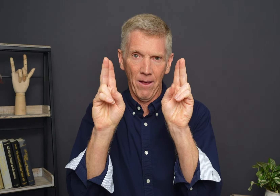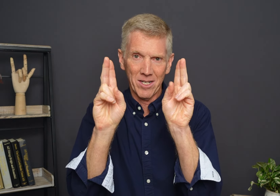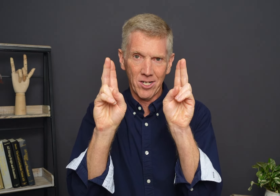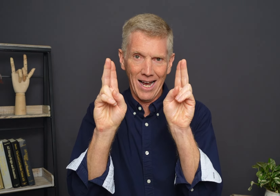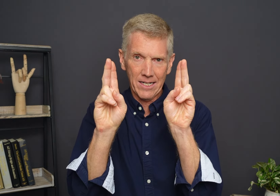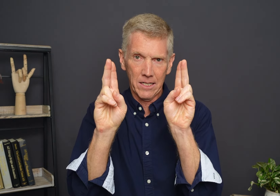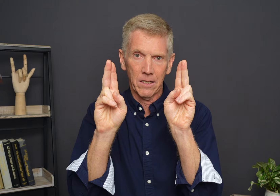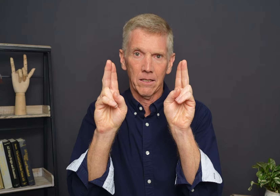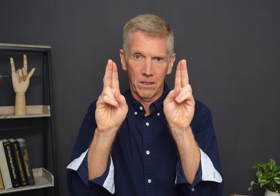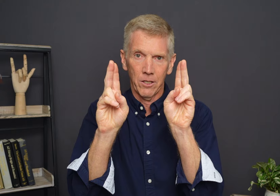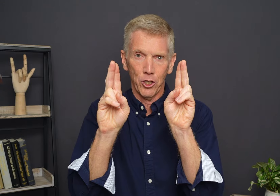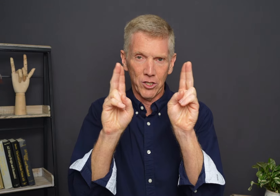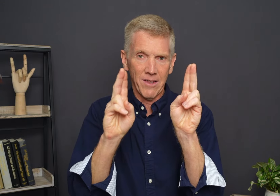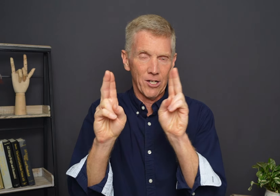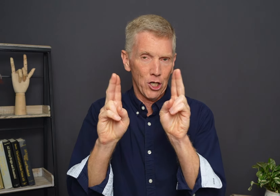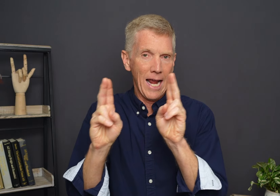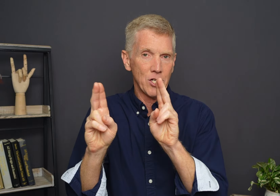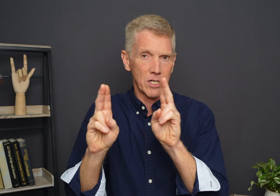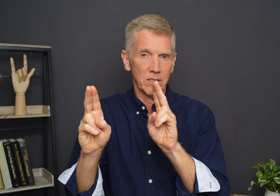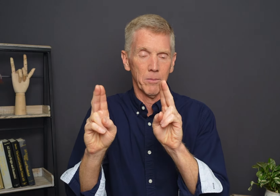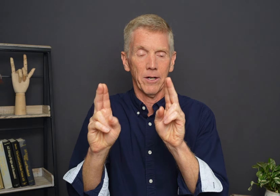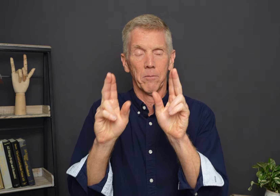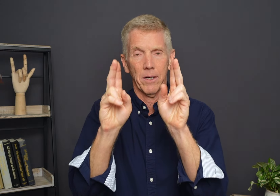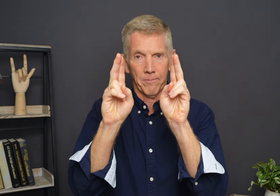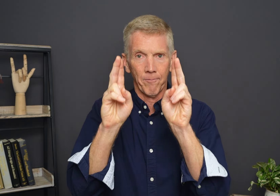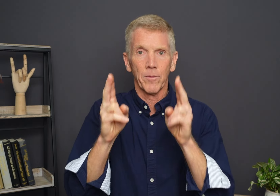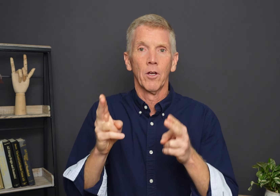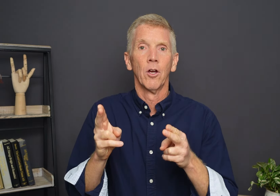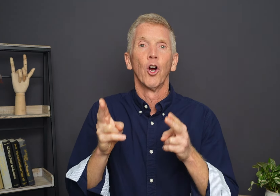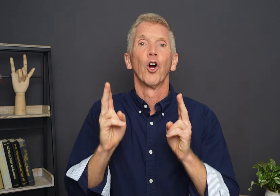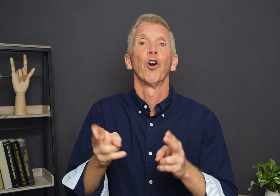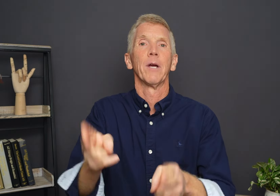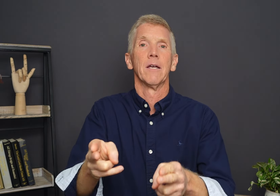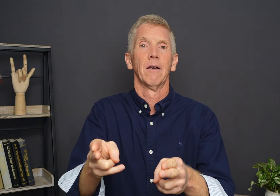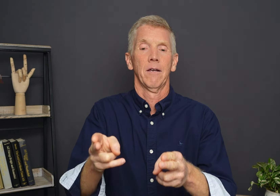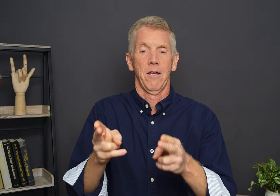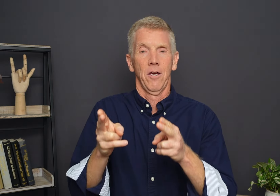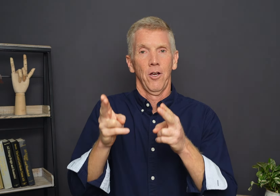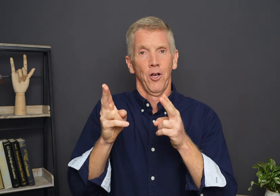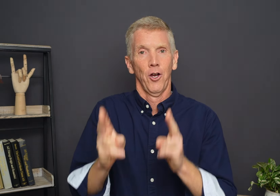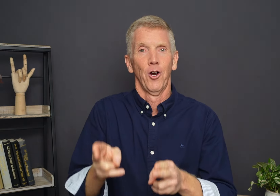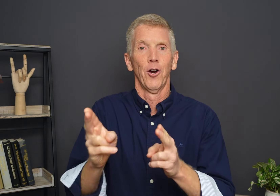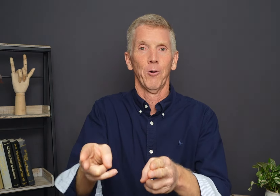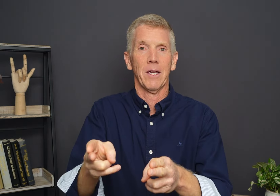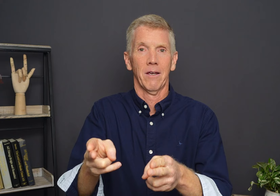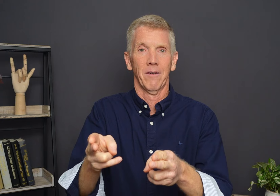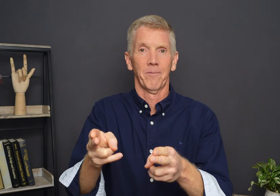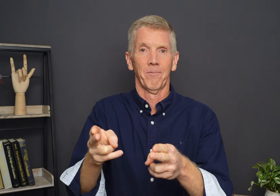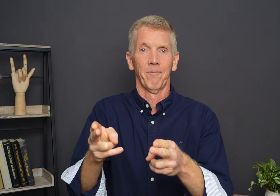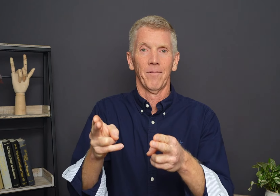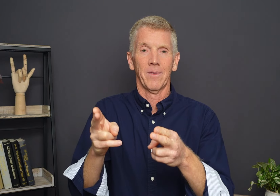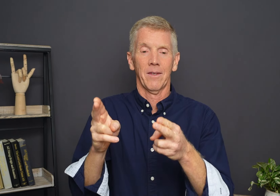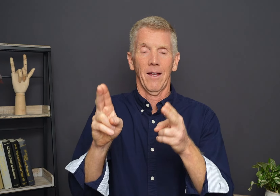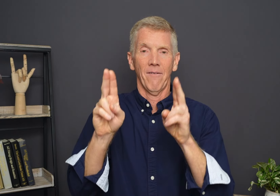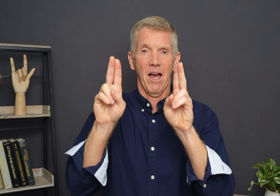is tucked? You'll see that changes a little bit here, but hurry. Hurry. I've got